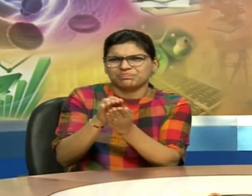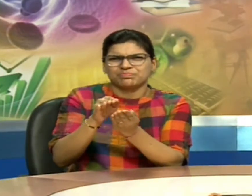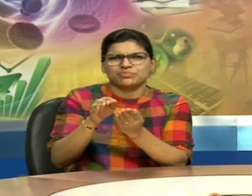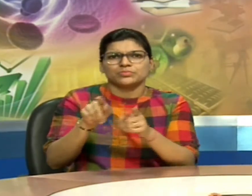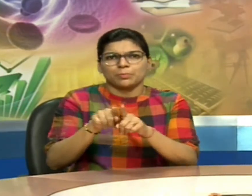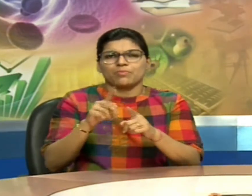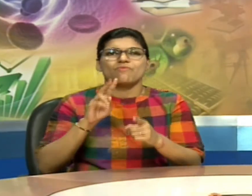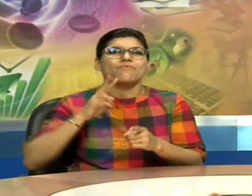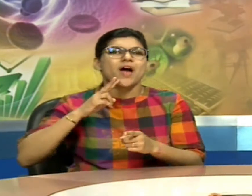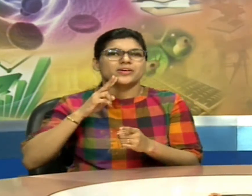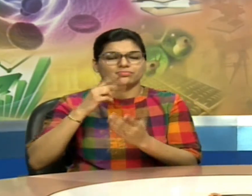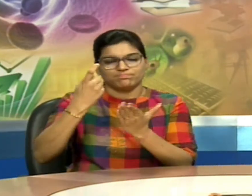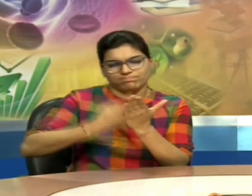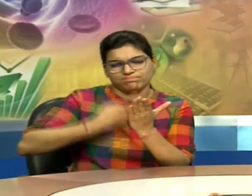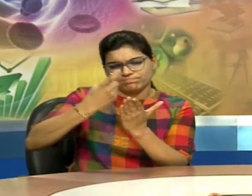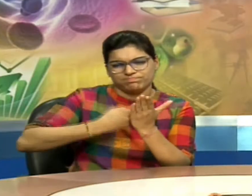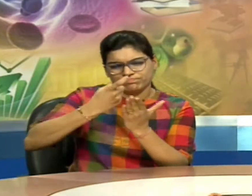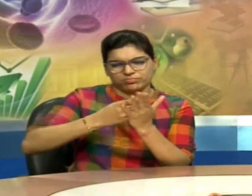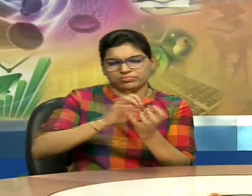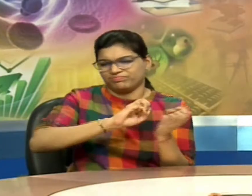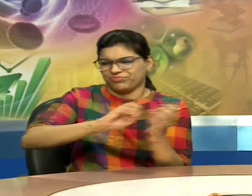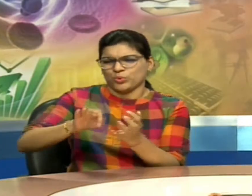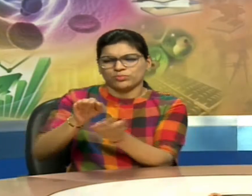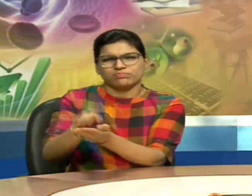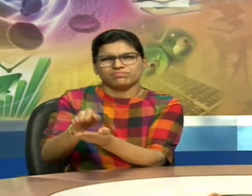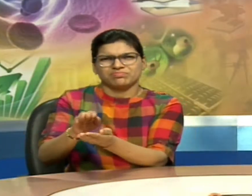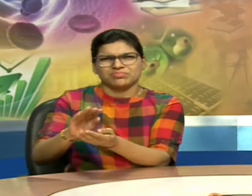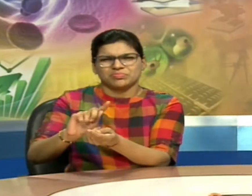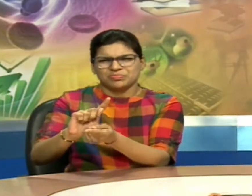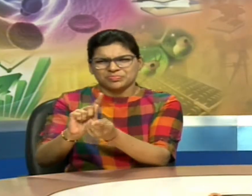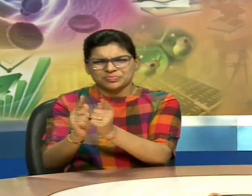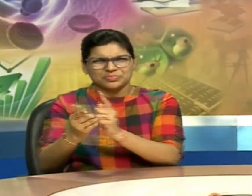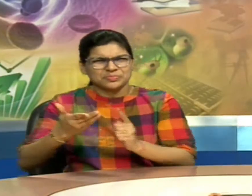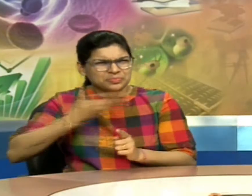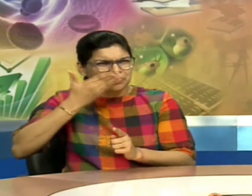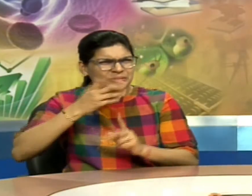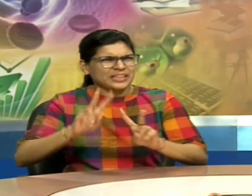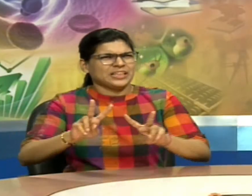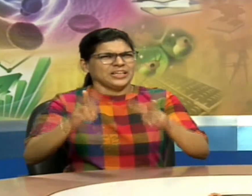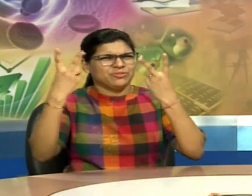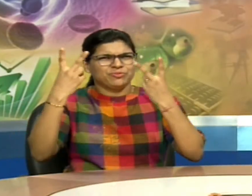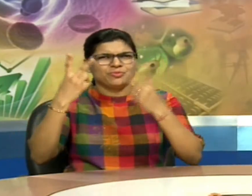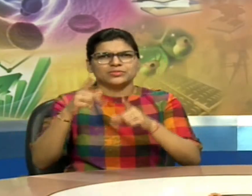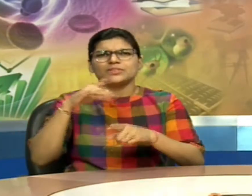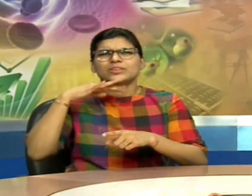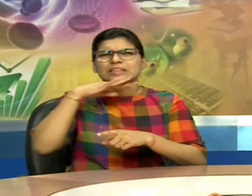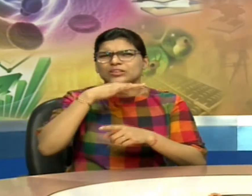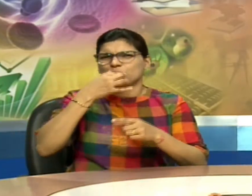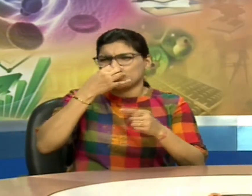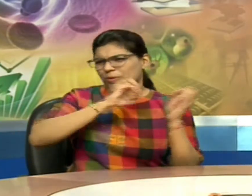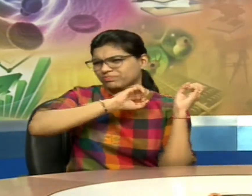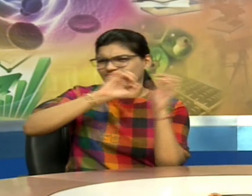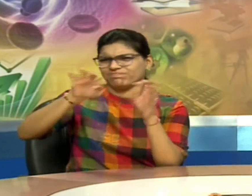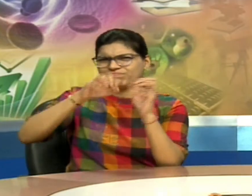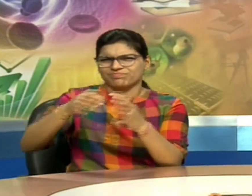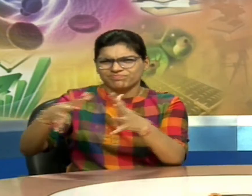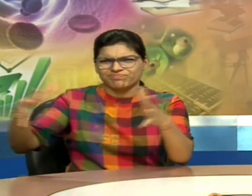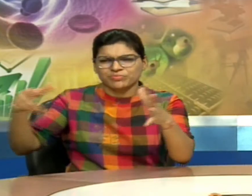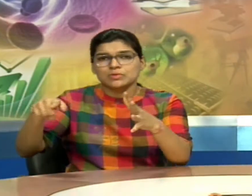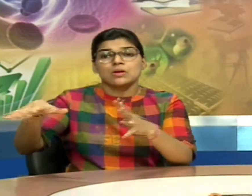Decompose. When things get decomposed, sometimes we get different kind of smells, rotten smell,